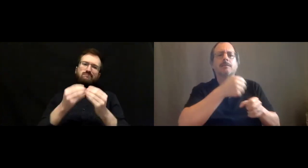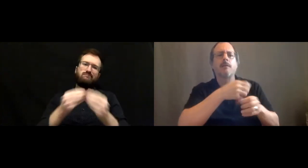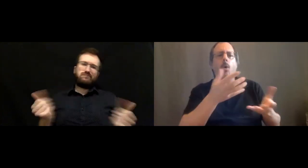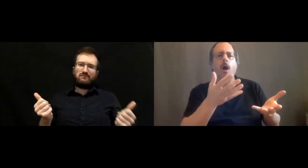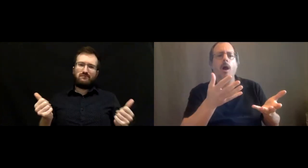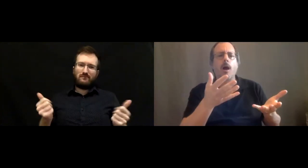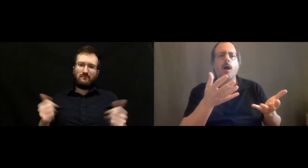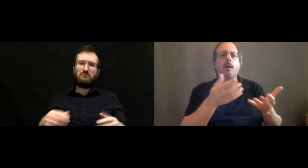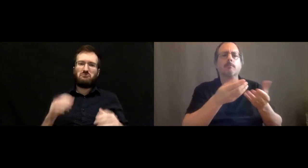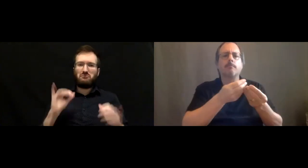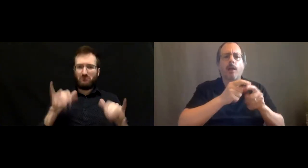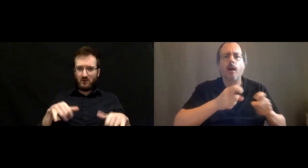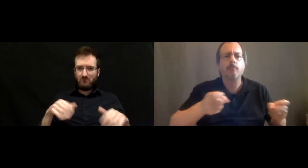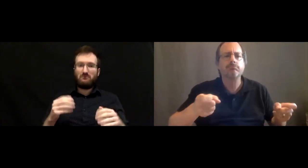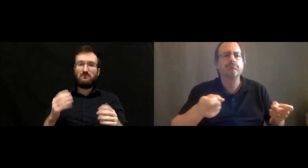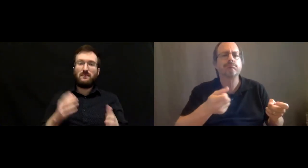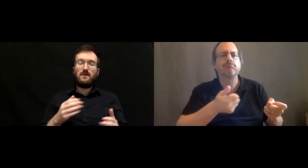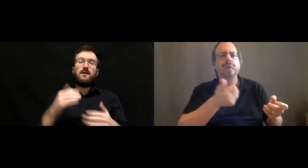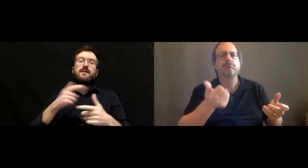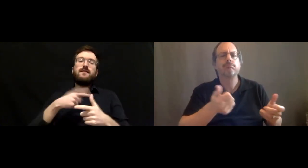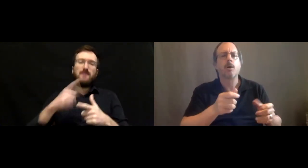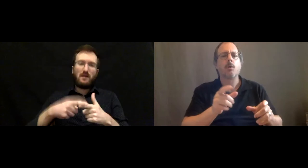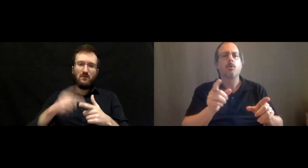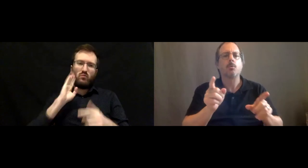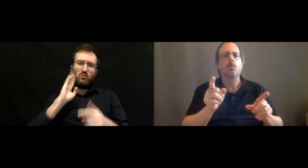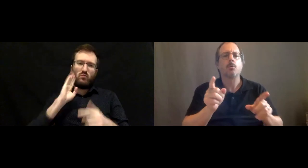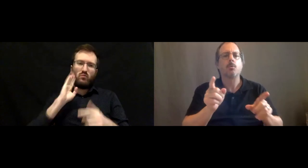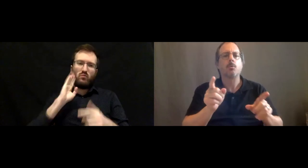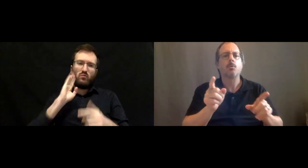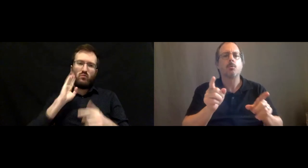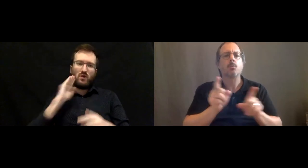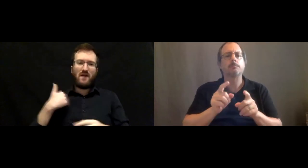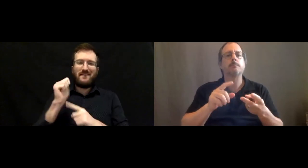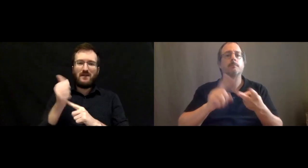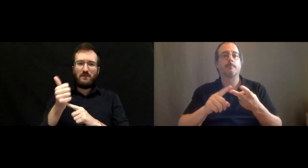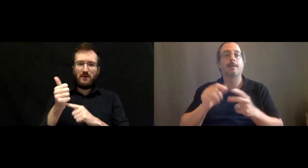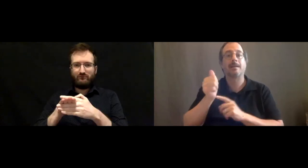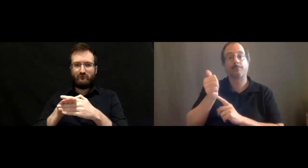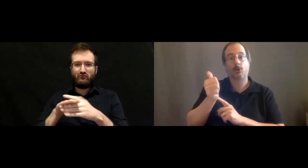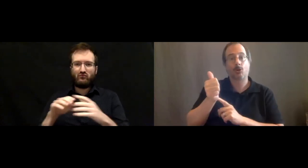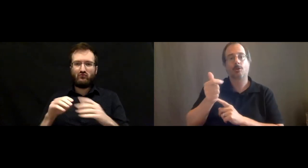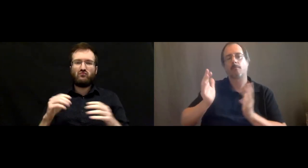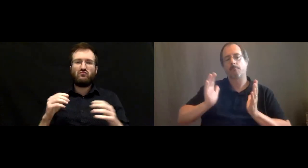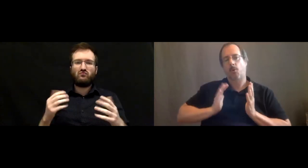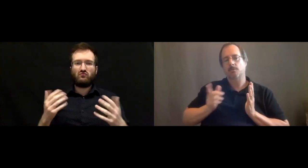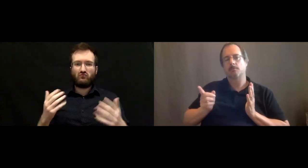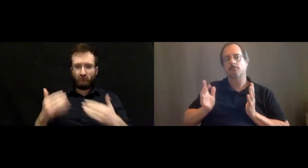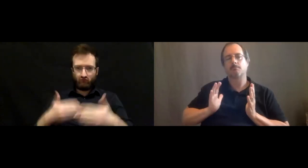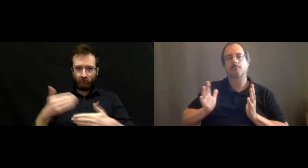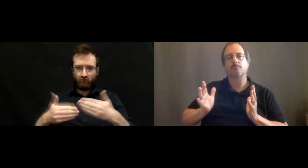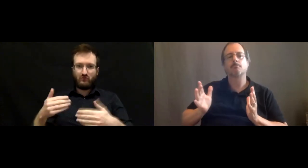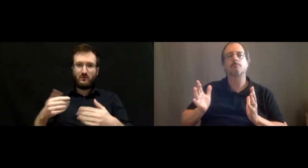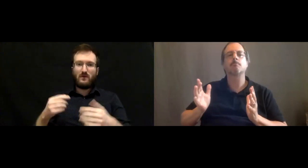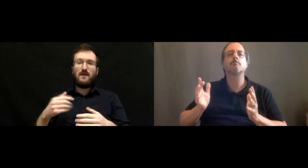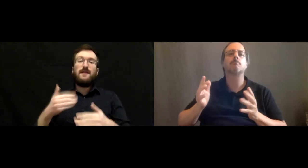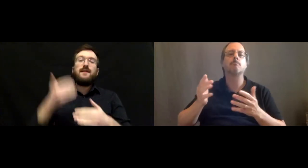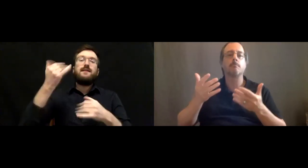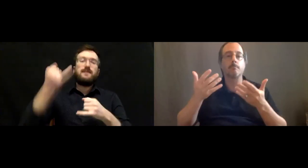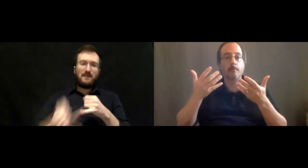about barriers faced in employment for deaf and hard of hearing individuals. We will then take a